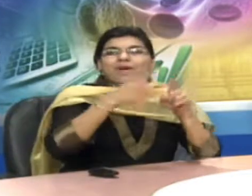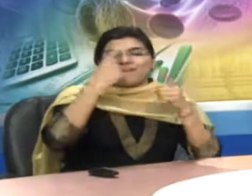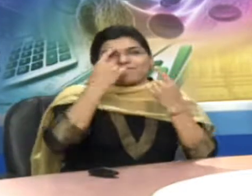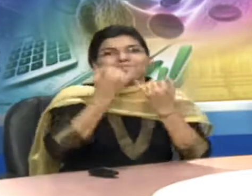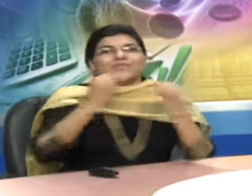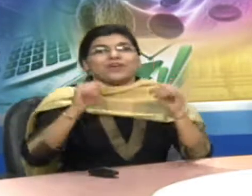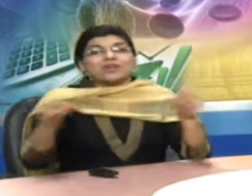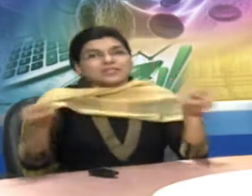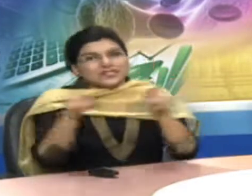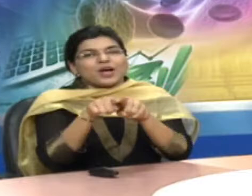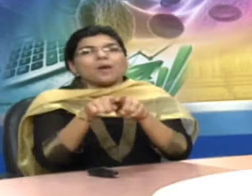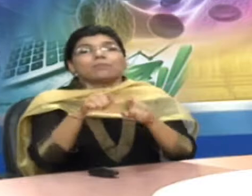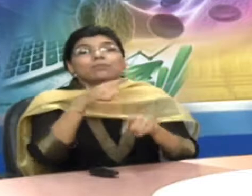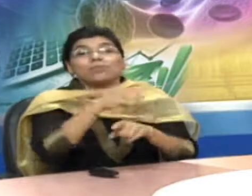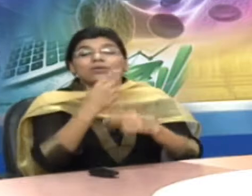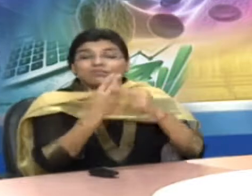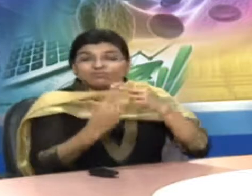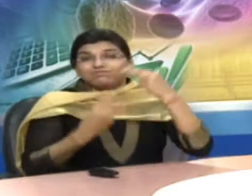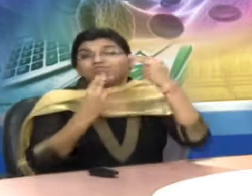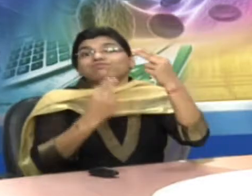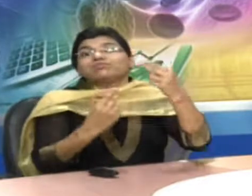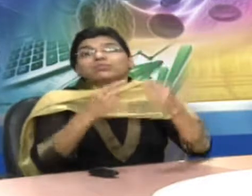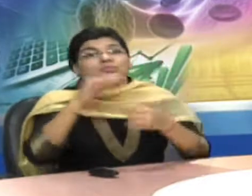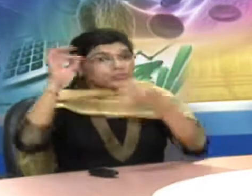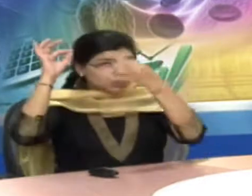because they are also part of this nature.